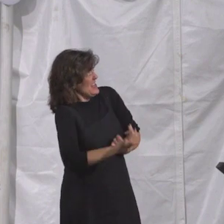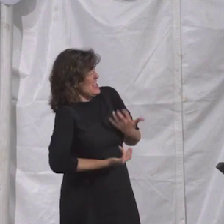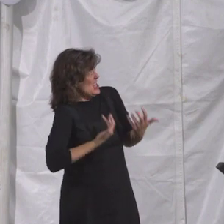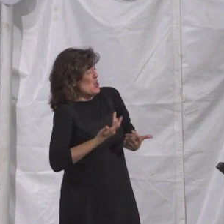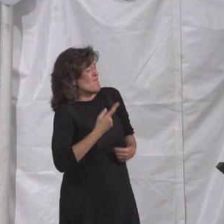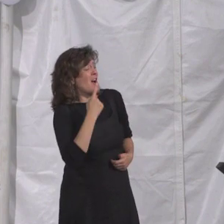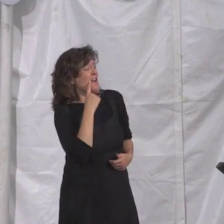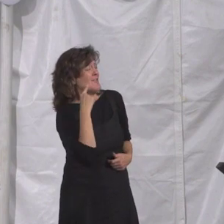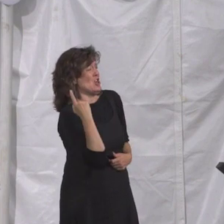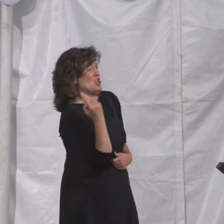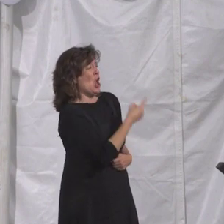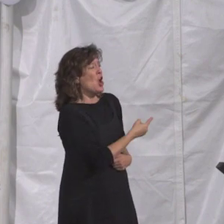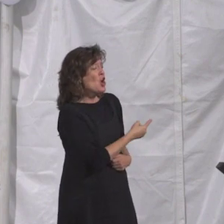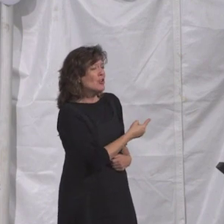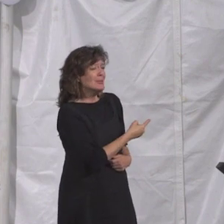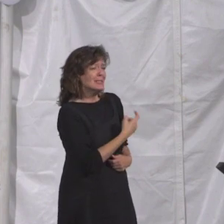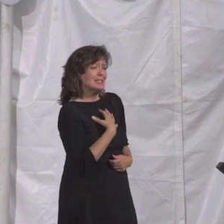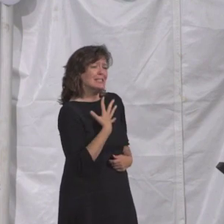for you!"